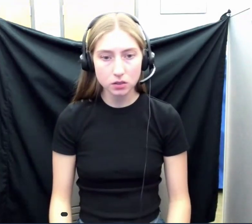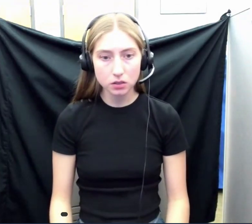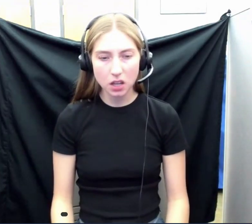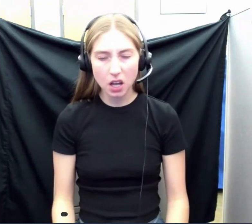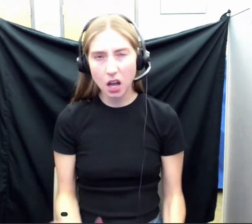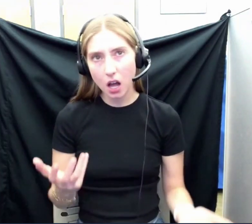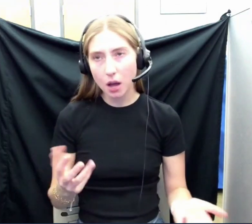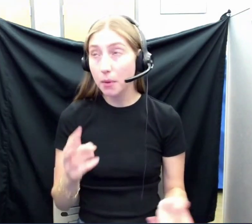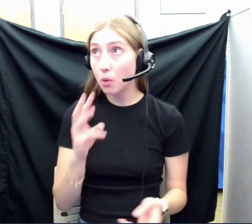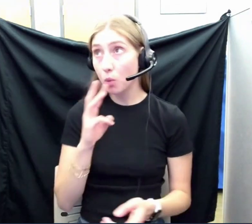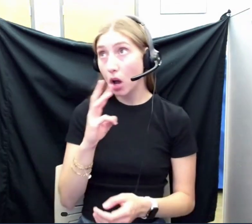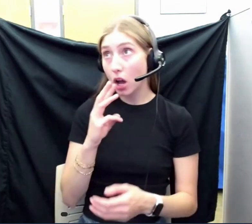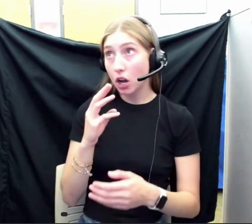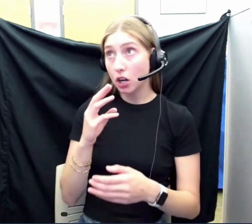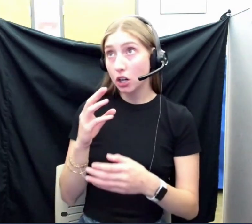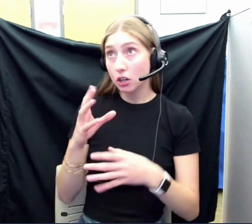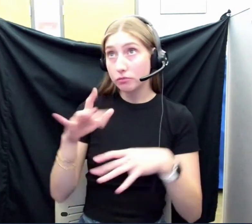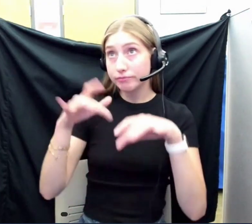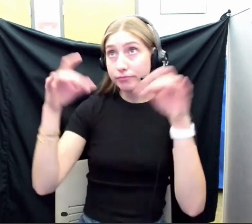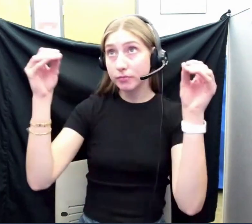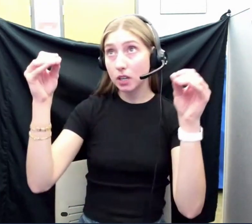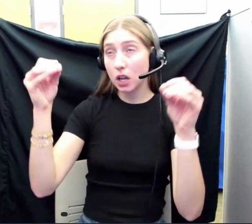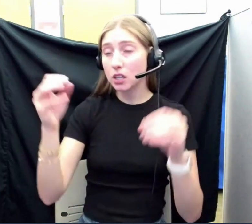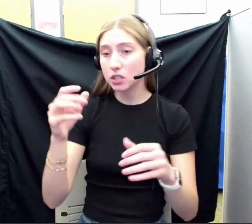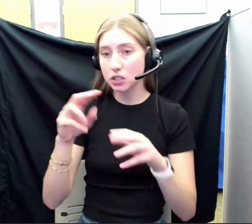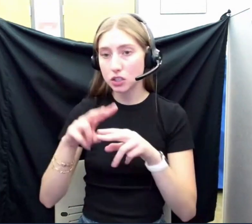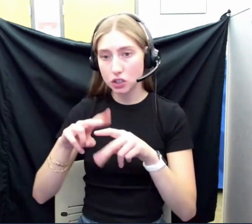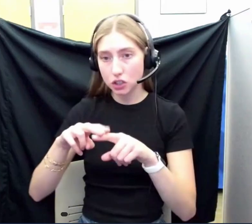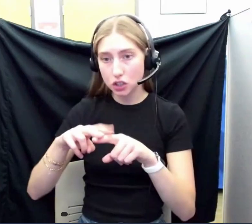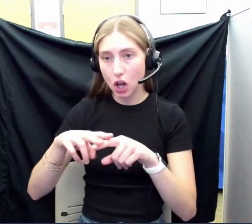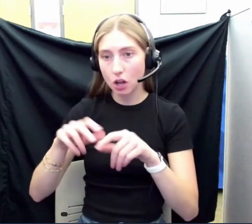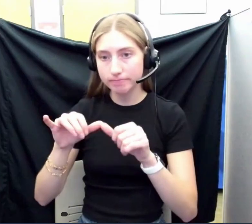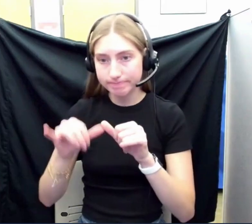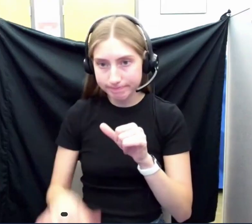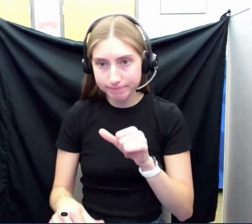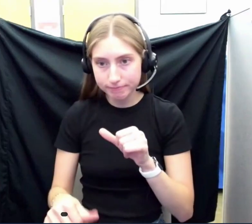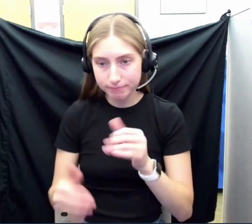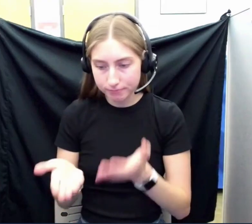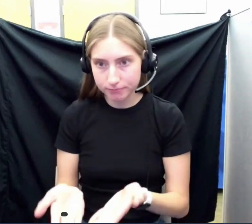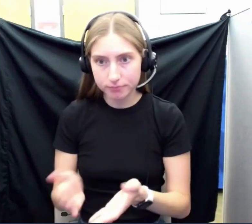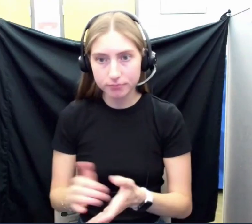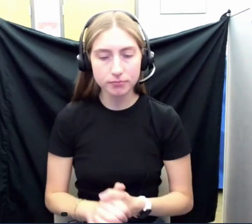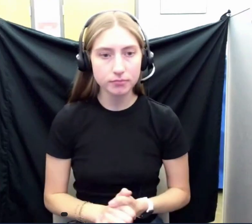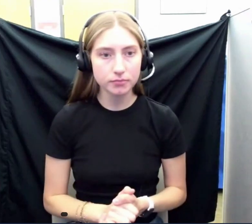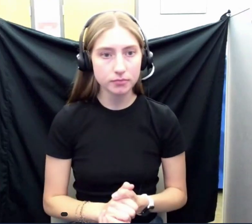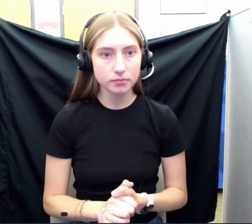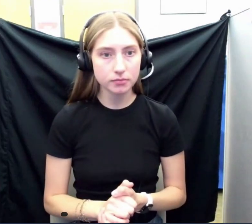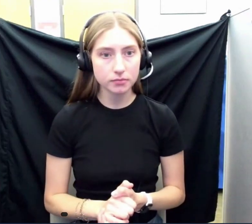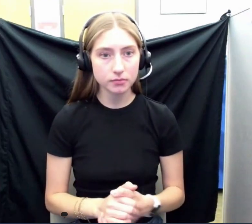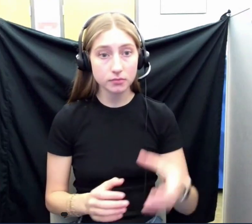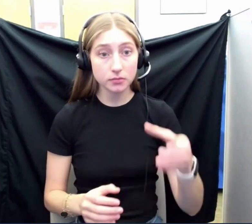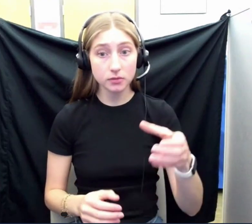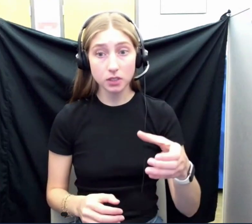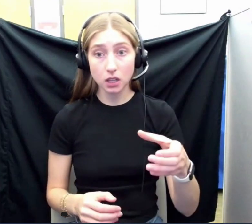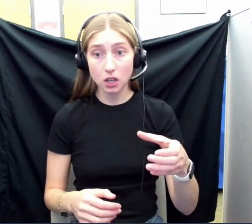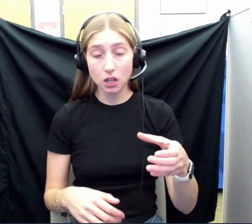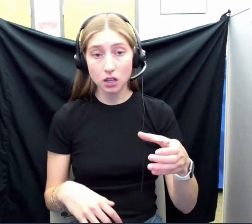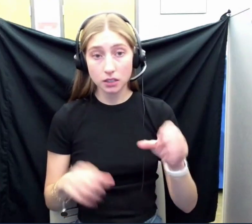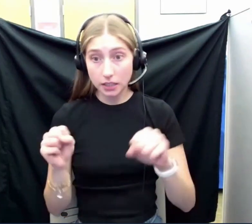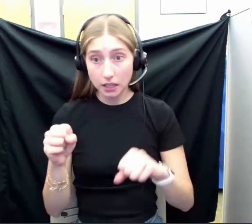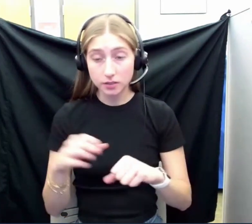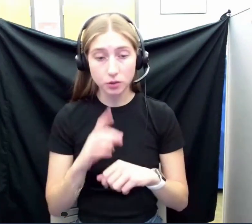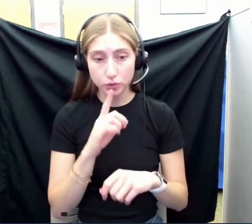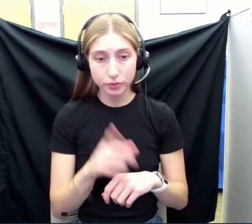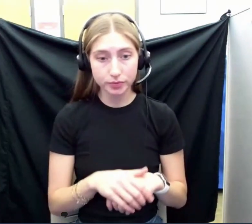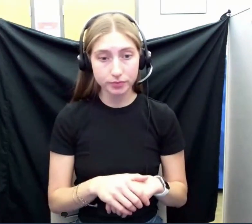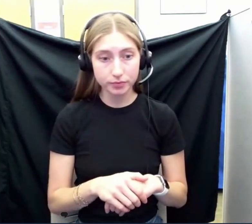Okay. Salt stays, the evaporation water rises to the top, runs down the side. You can collect that fresh water. Now, evaporation, this is